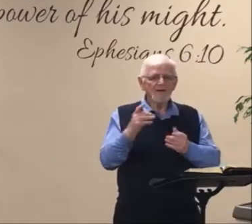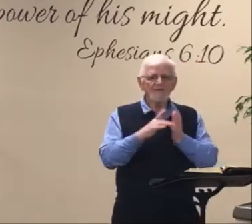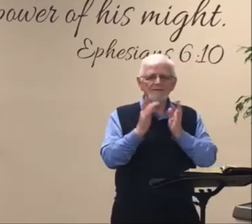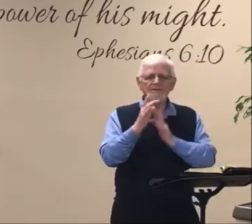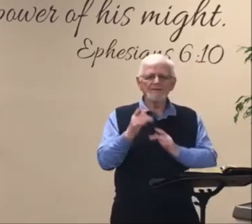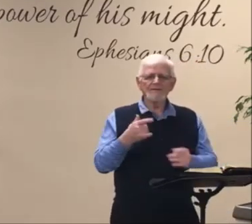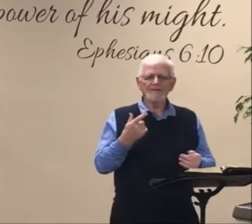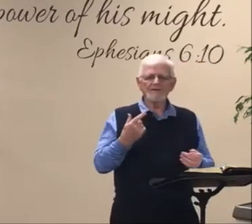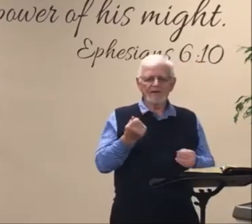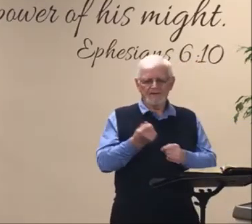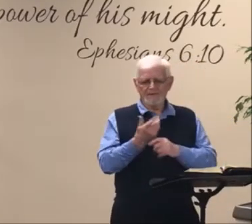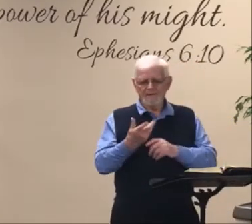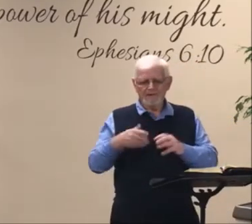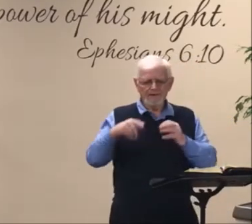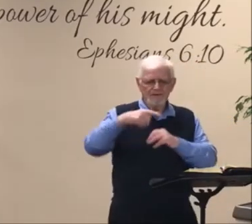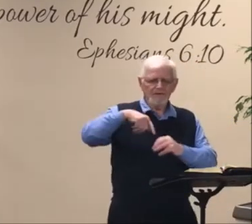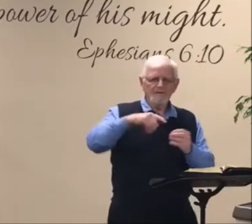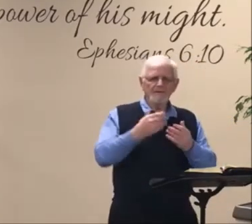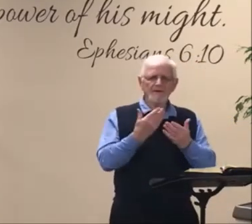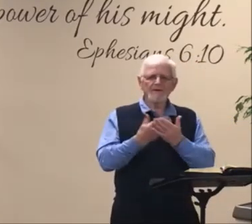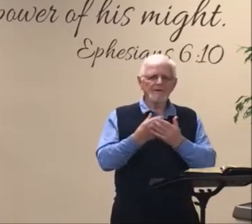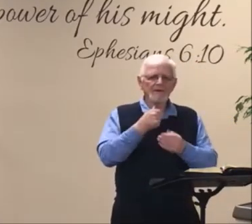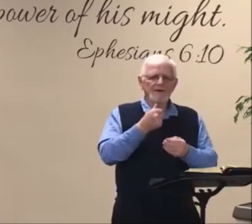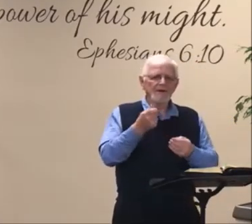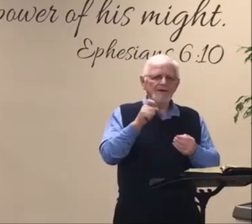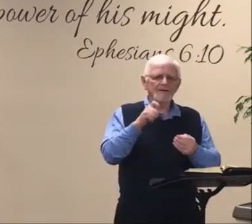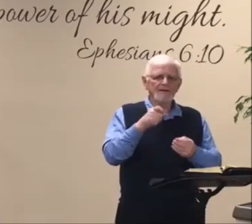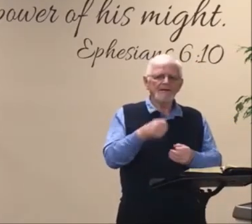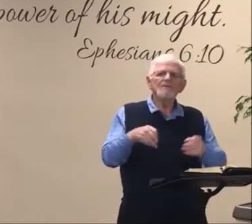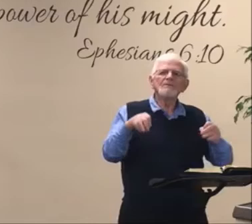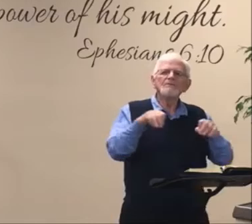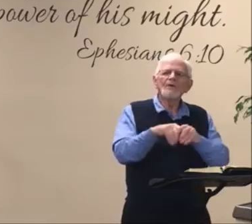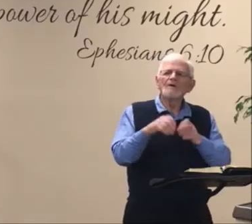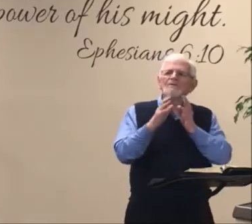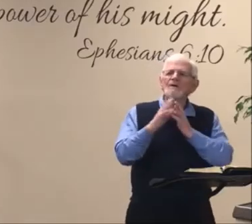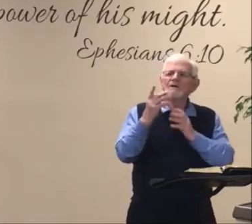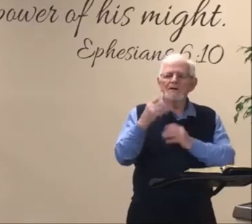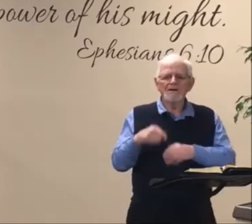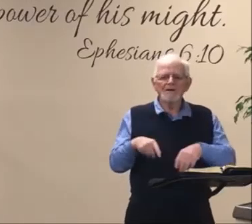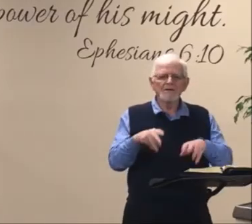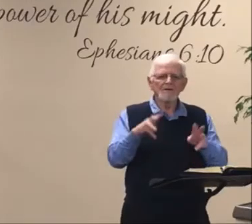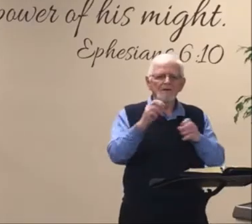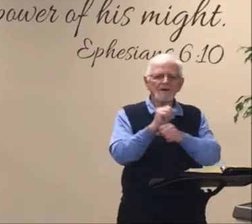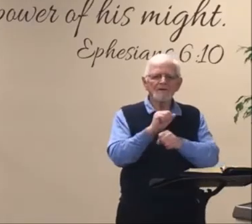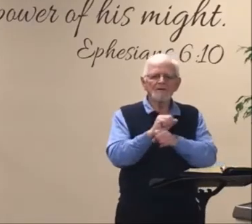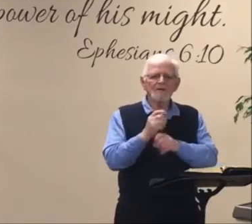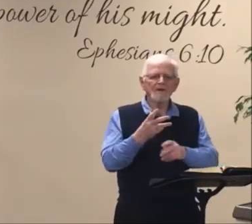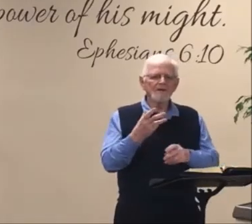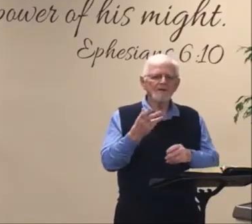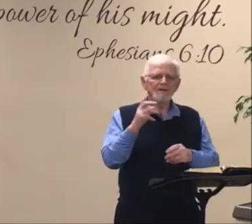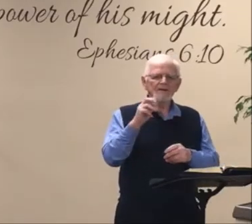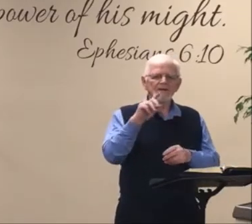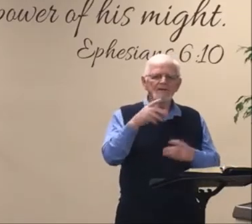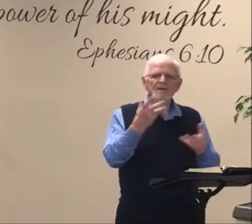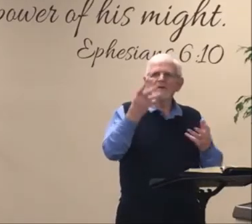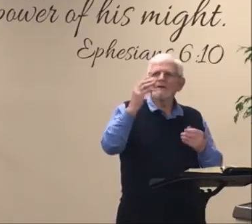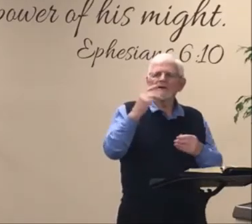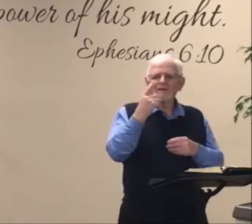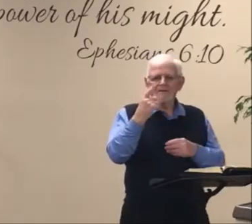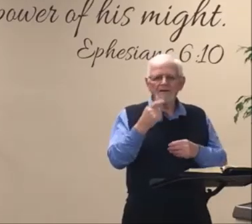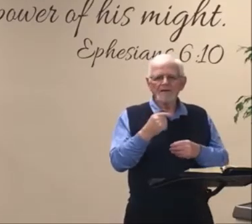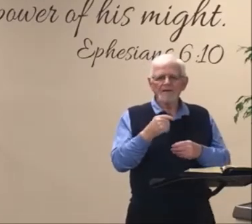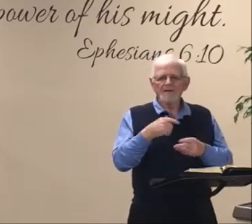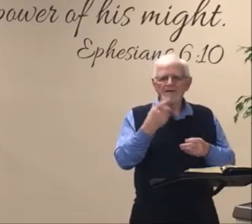say, well, look, everything's going around me. Everything's going good. I don't have to put any time into God's ways and God's work, and I don't have to care what God thinks. And God's